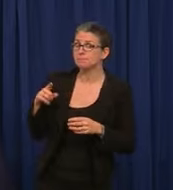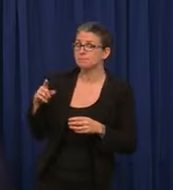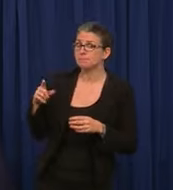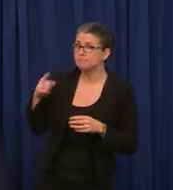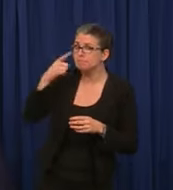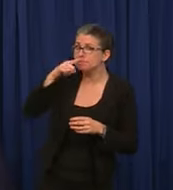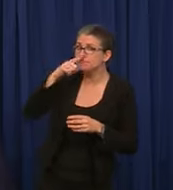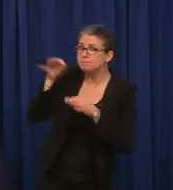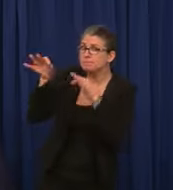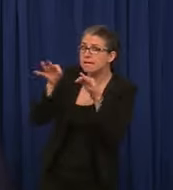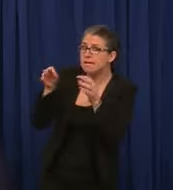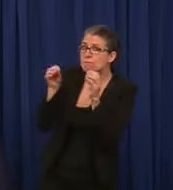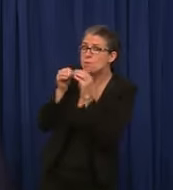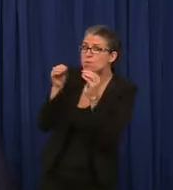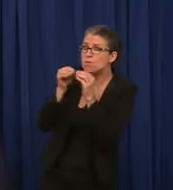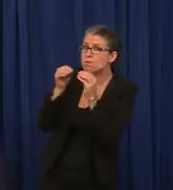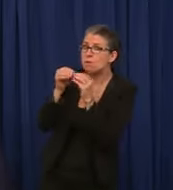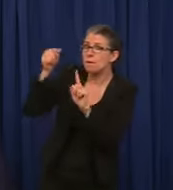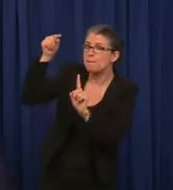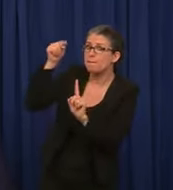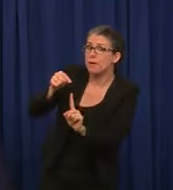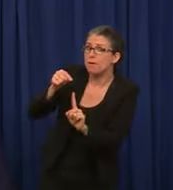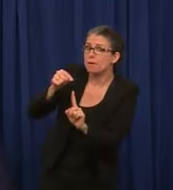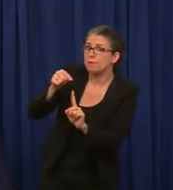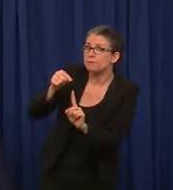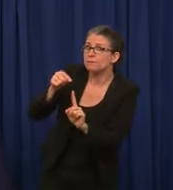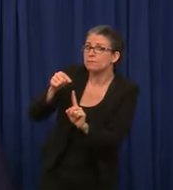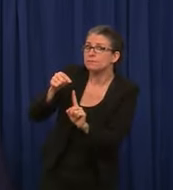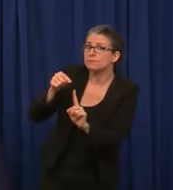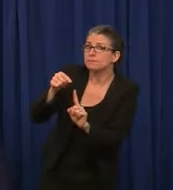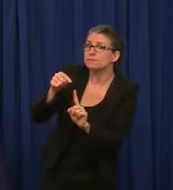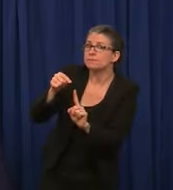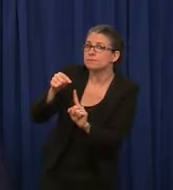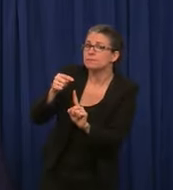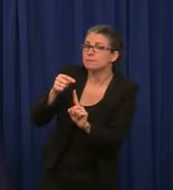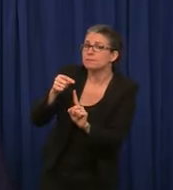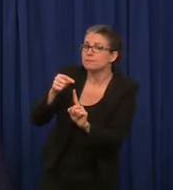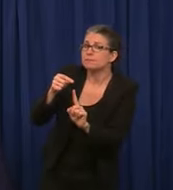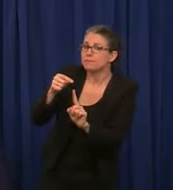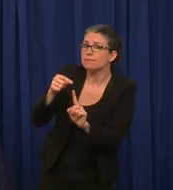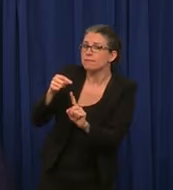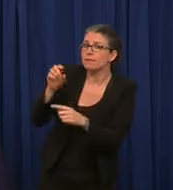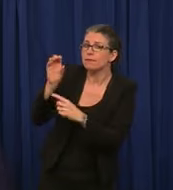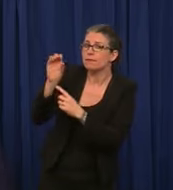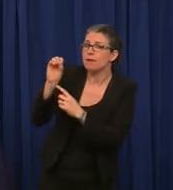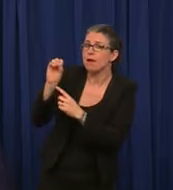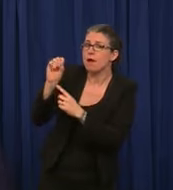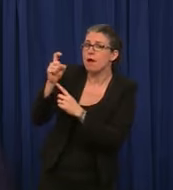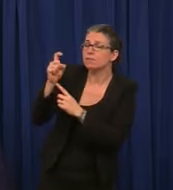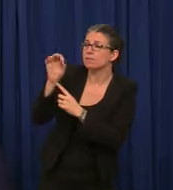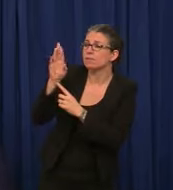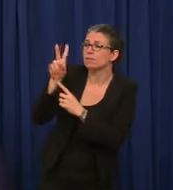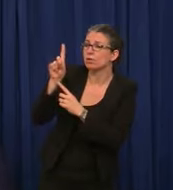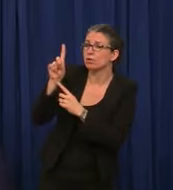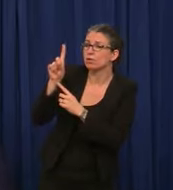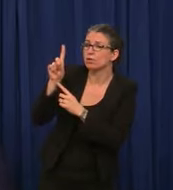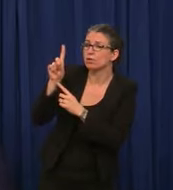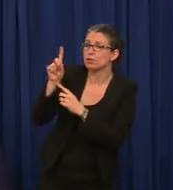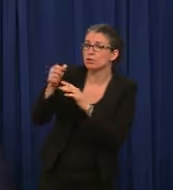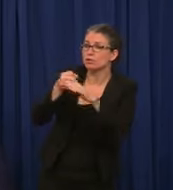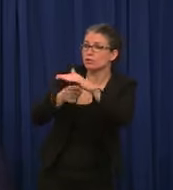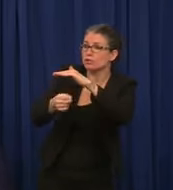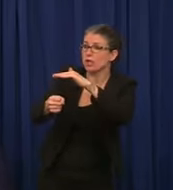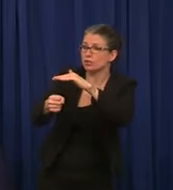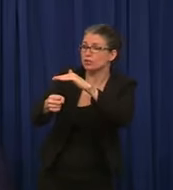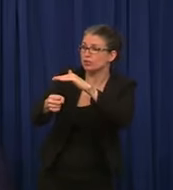response stage at Oxford Street Shelter that you mentioned a few days ago, and possibly elaborate on what's being done to help